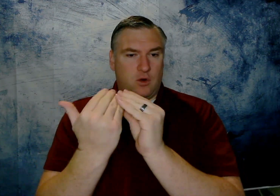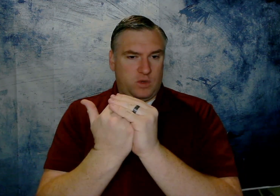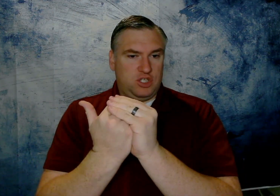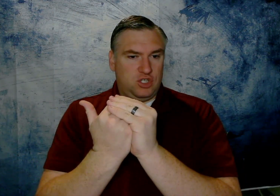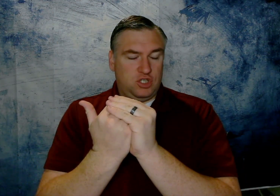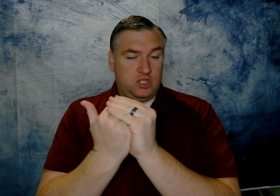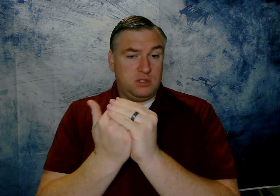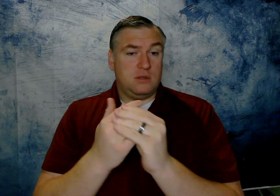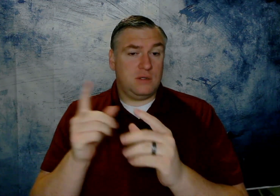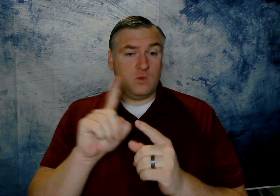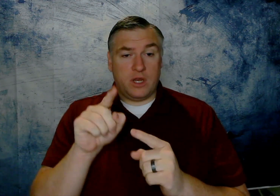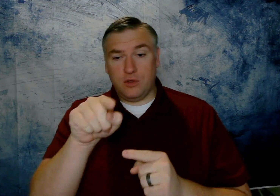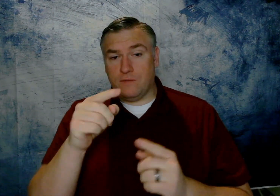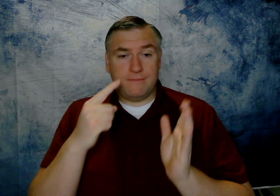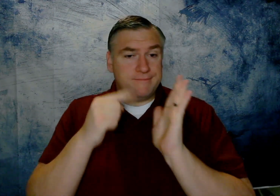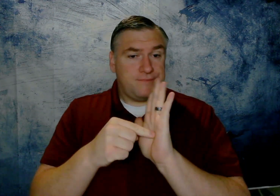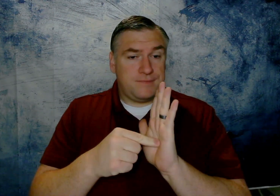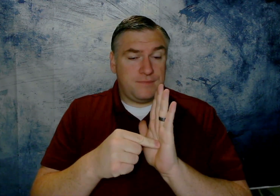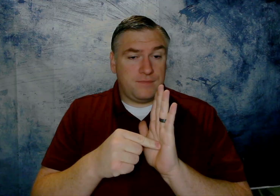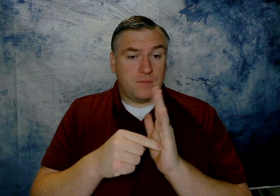Another tool is the sandwiching.